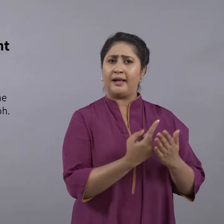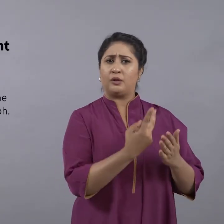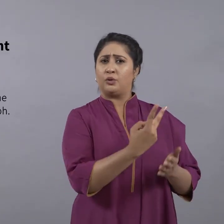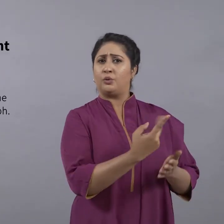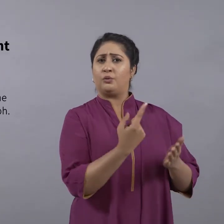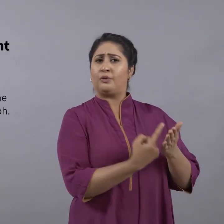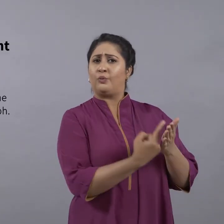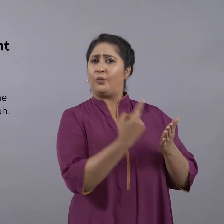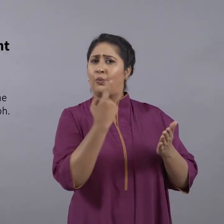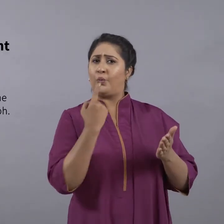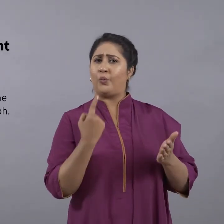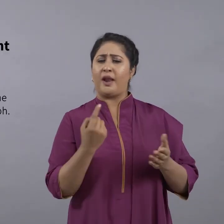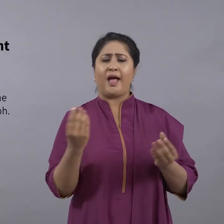paragraph.